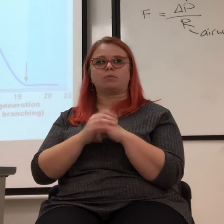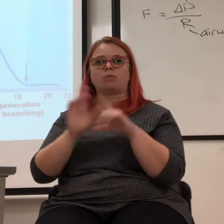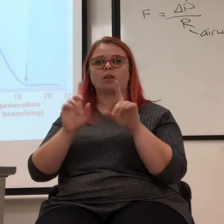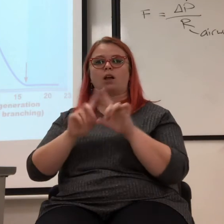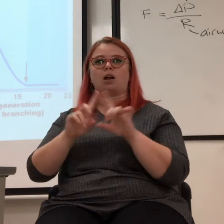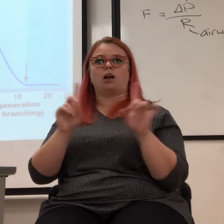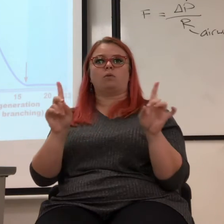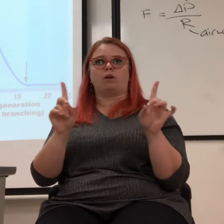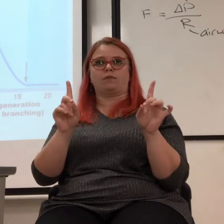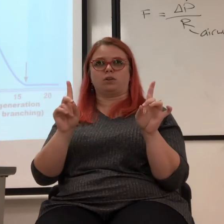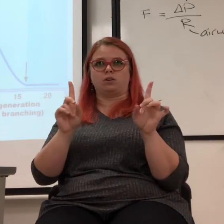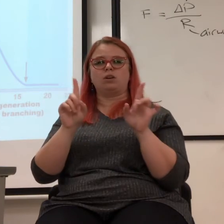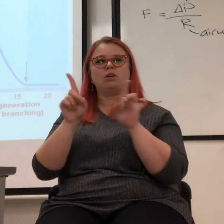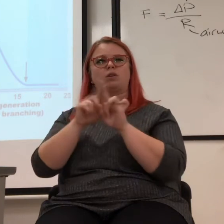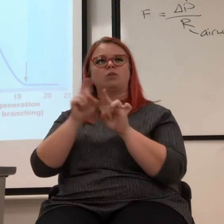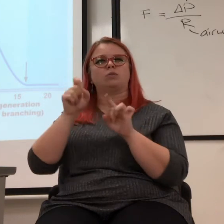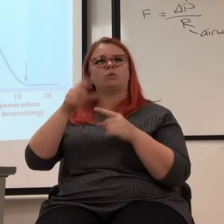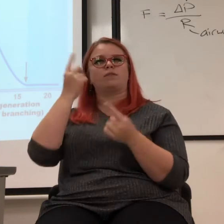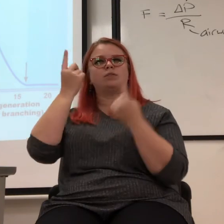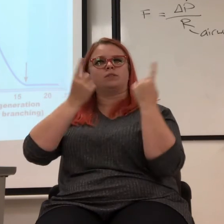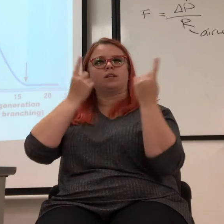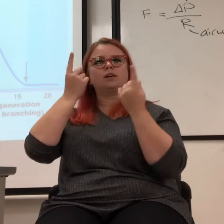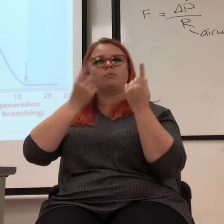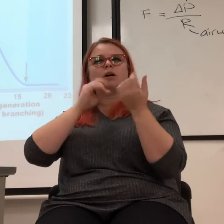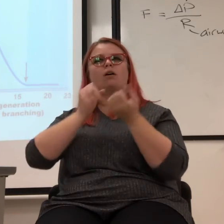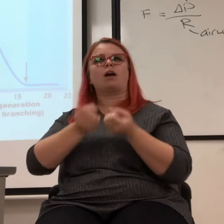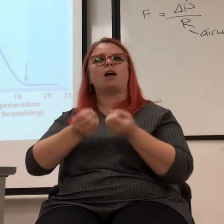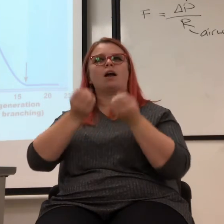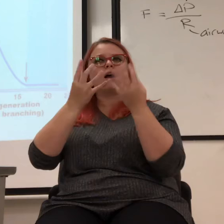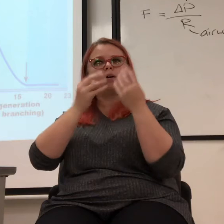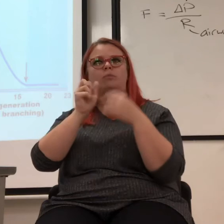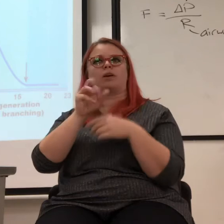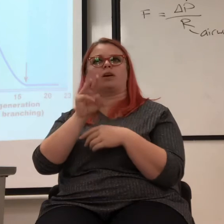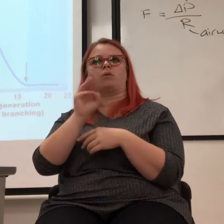However, also consider how many airways.